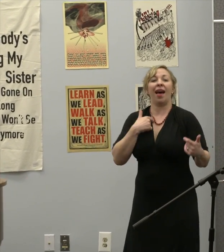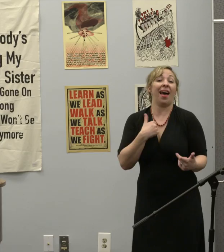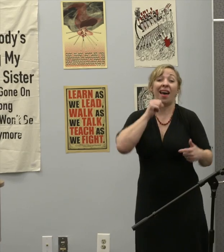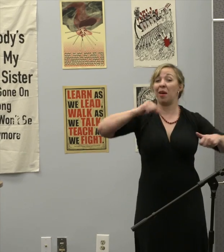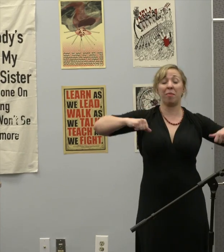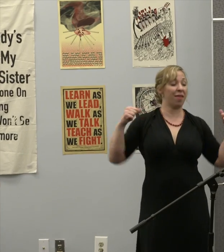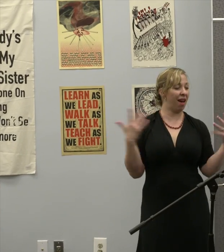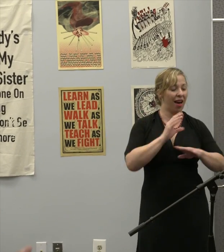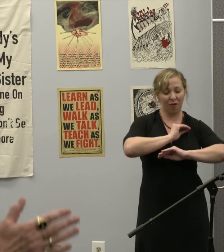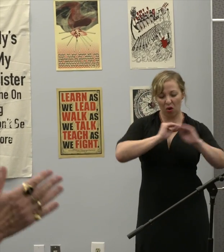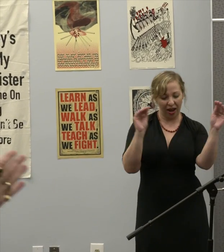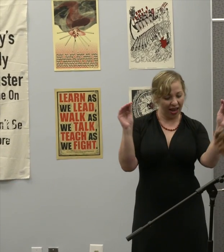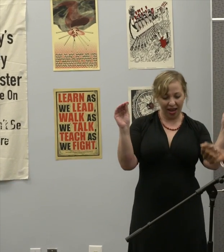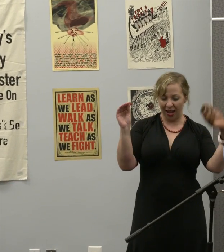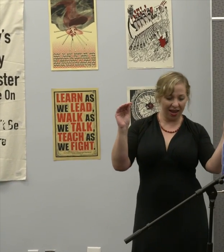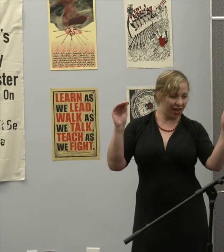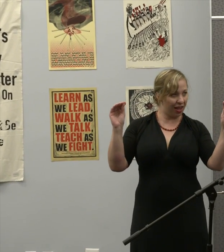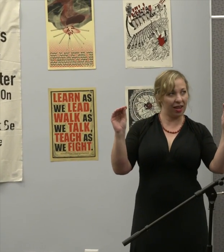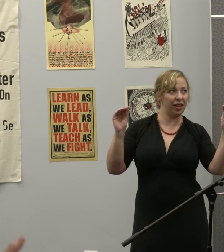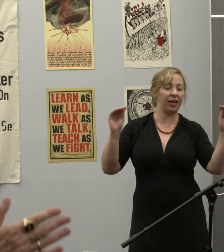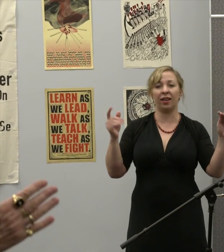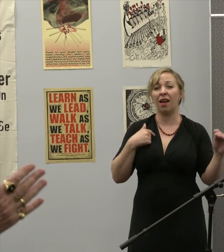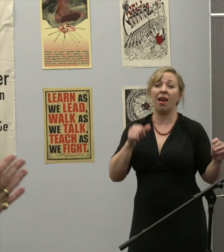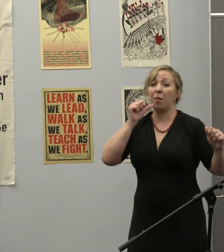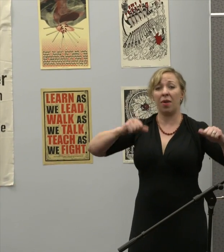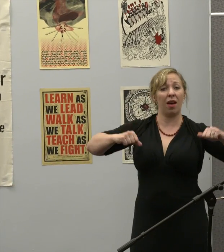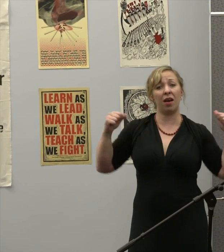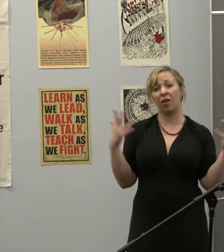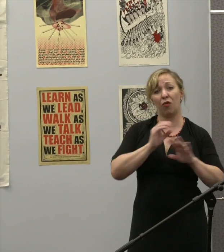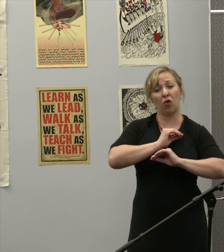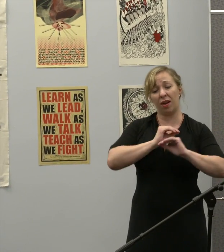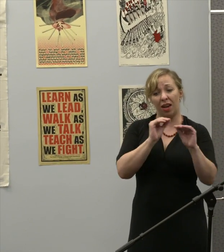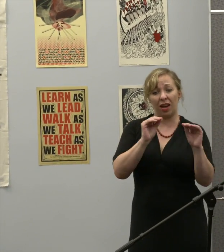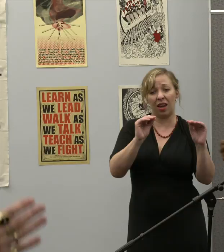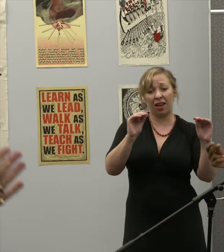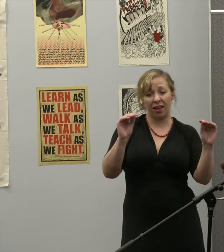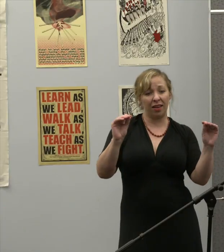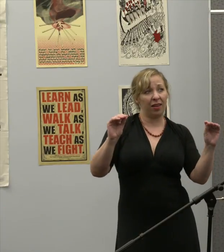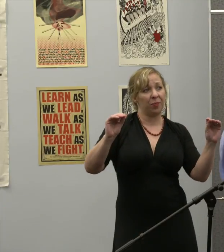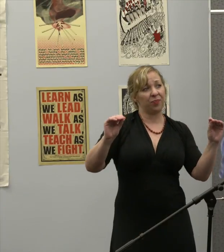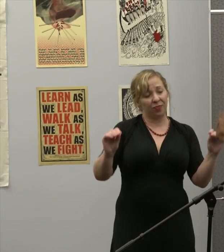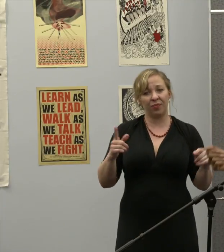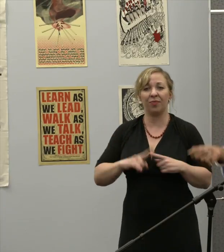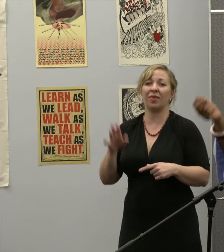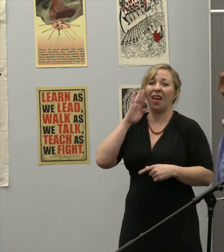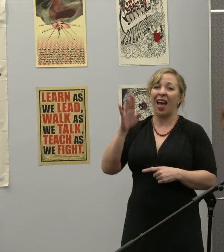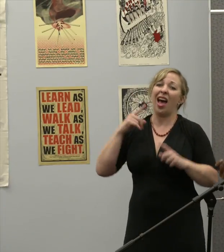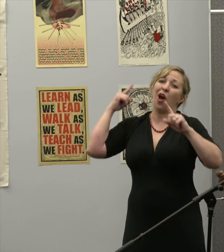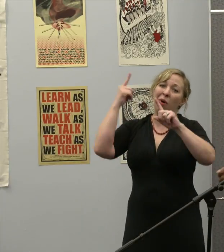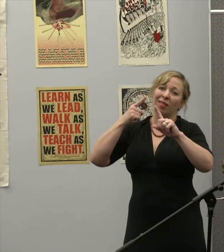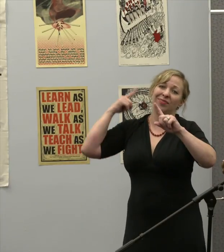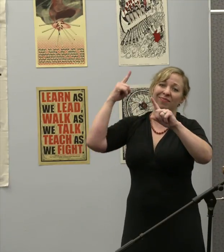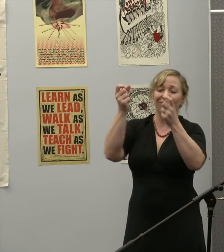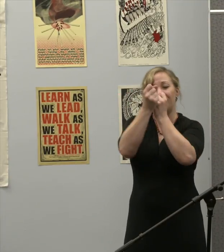am not afraid. Oh, oh, oh, I am not afraid. I will live